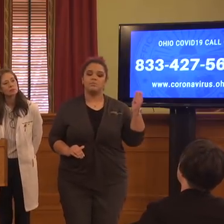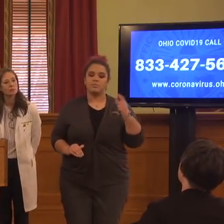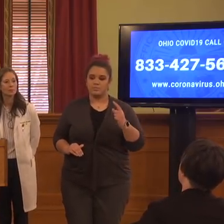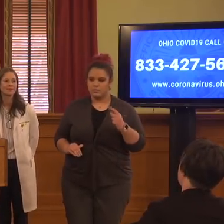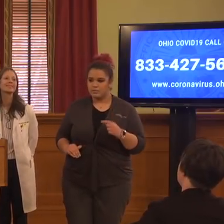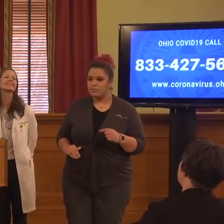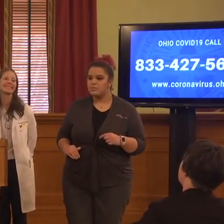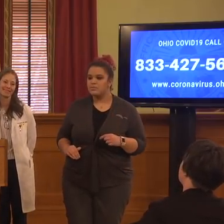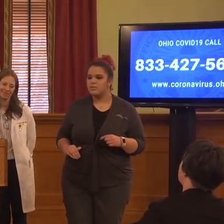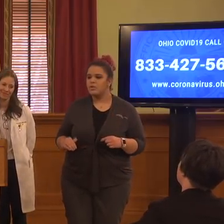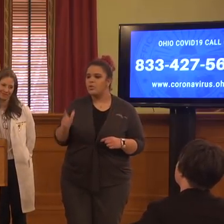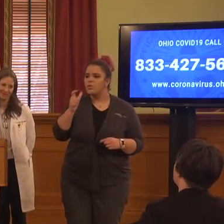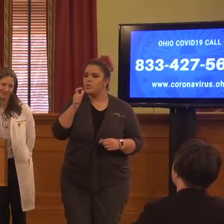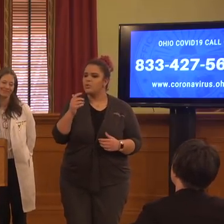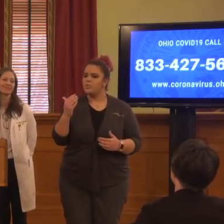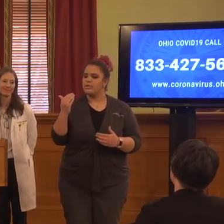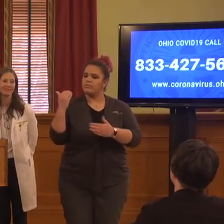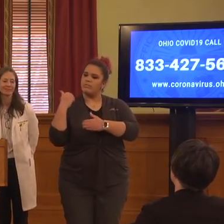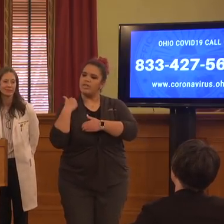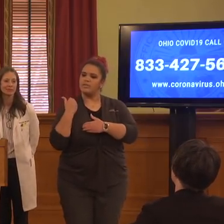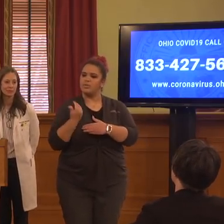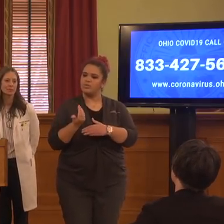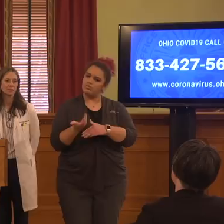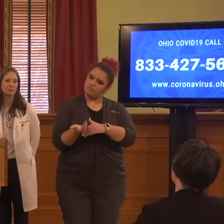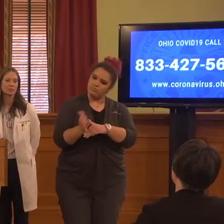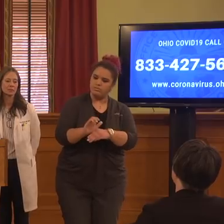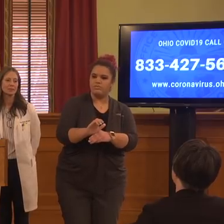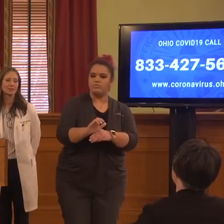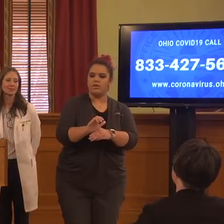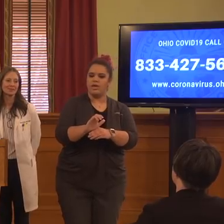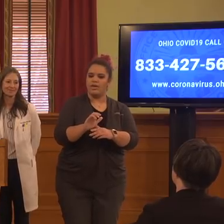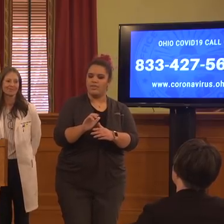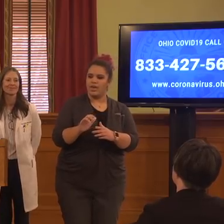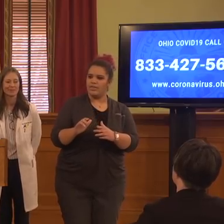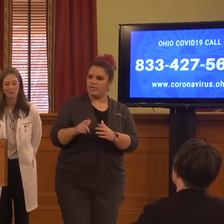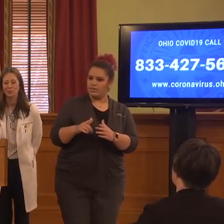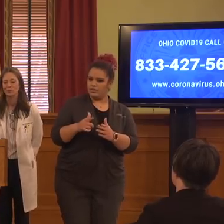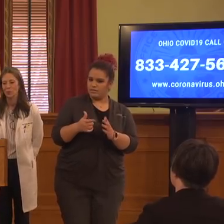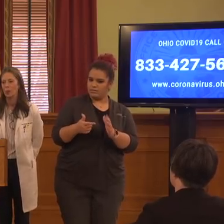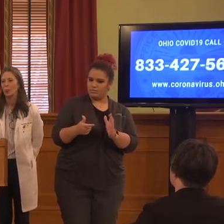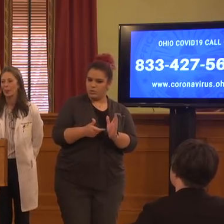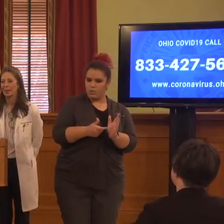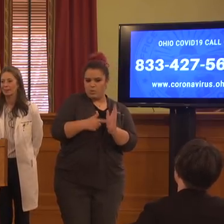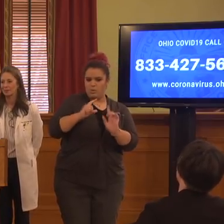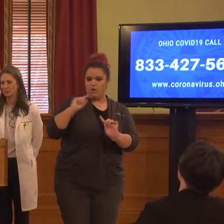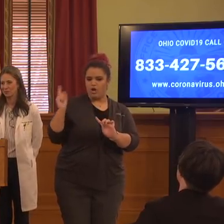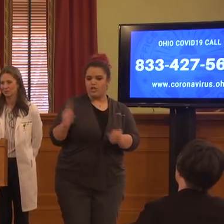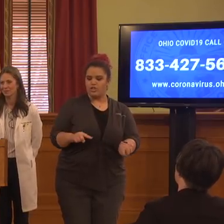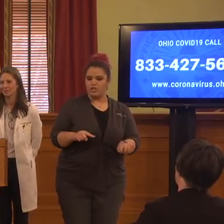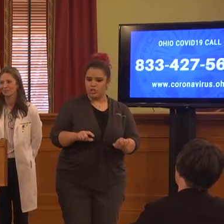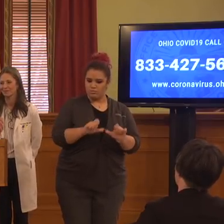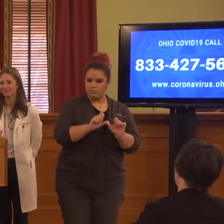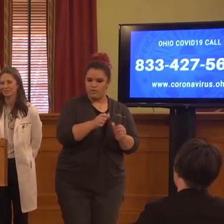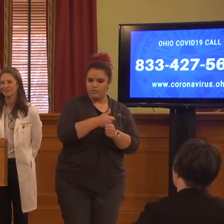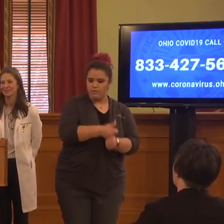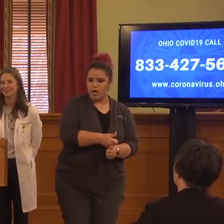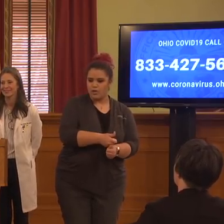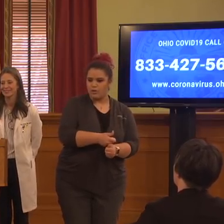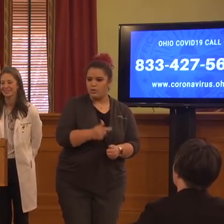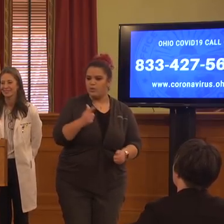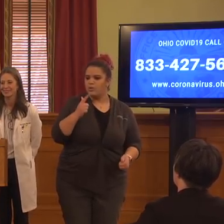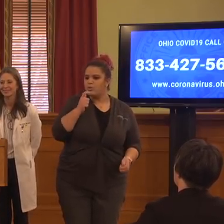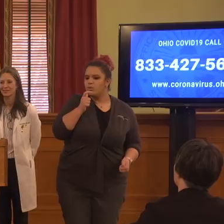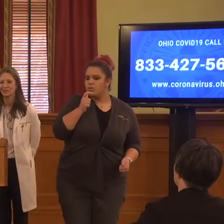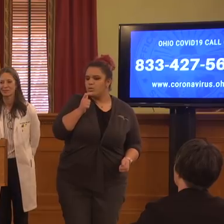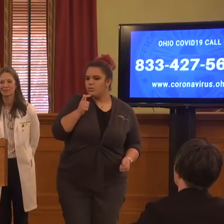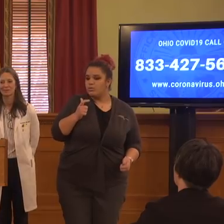Enforce either one of these orders. We have to looking at The rest of the people of the